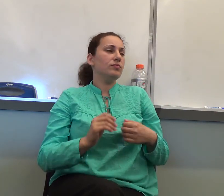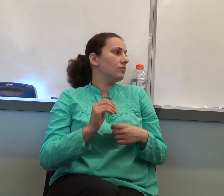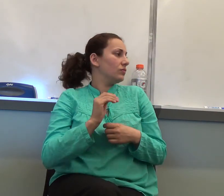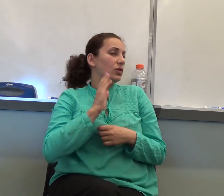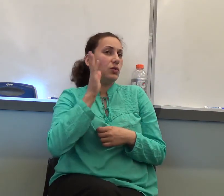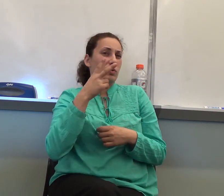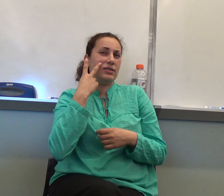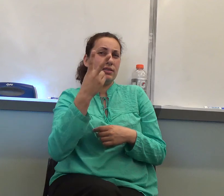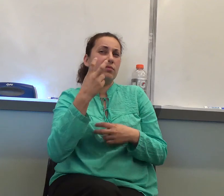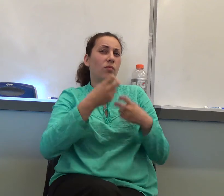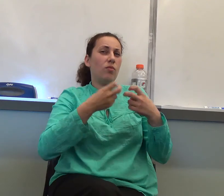decimal system now.